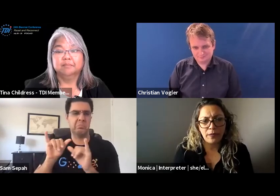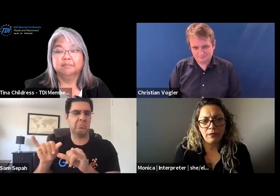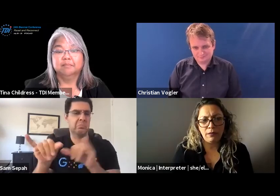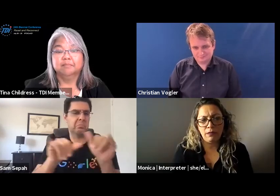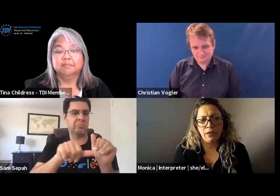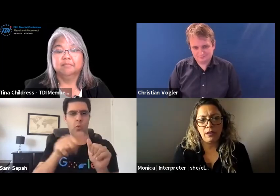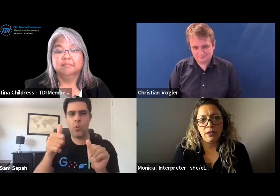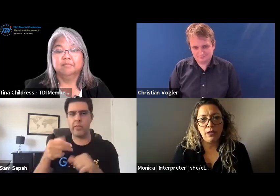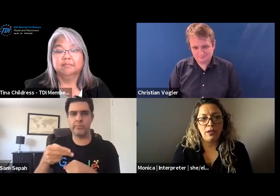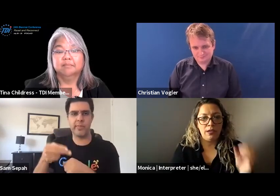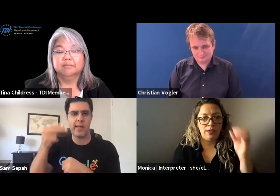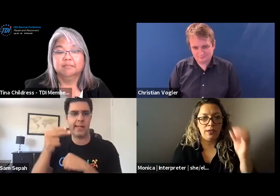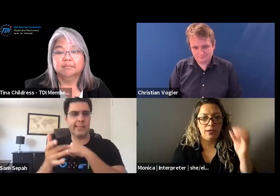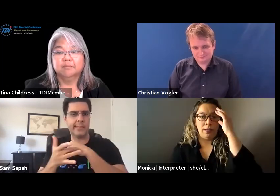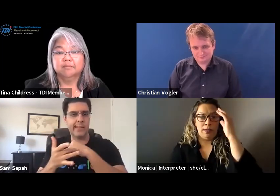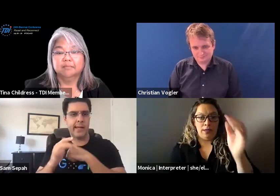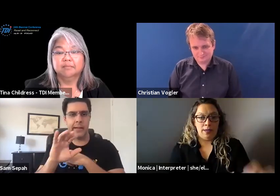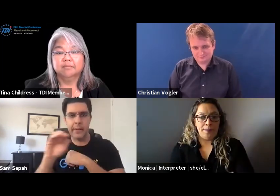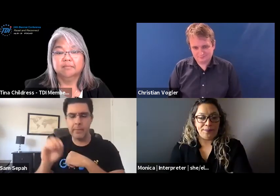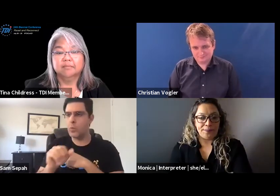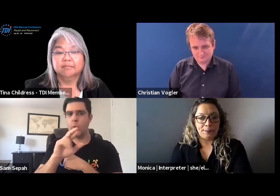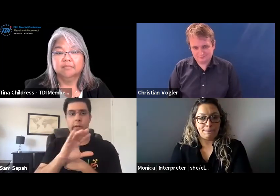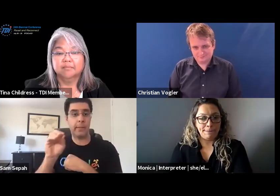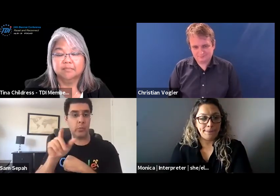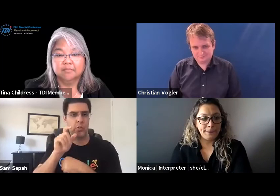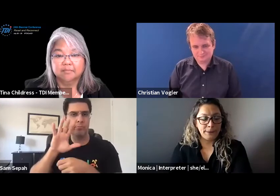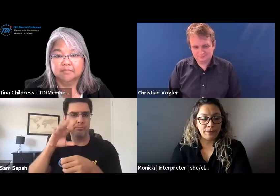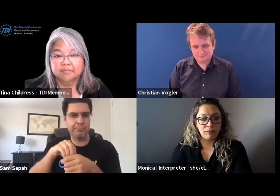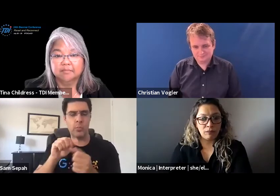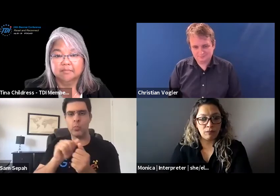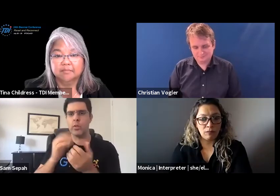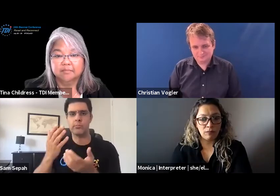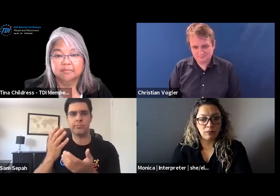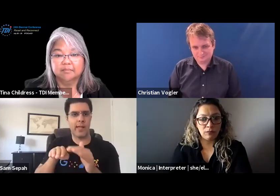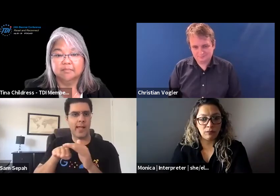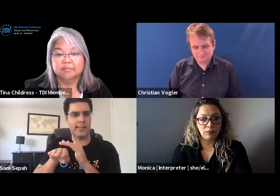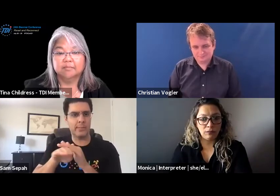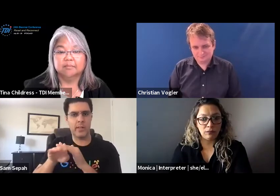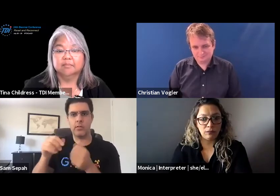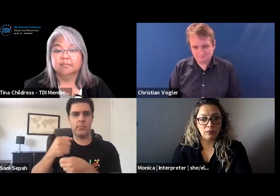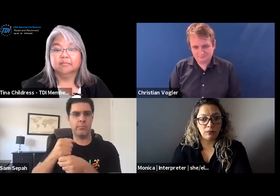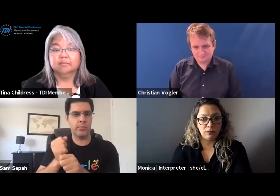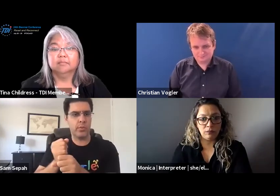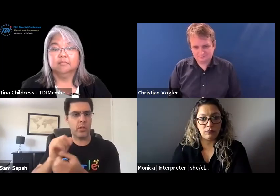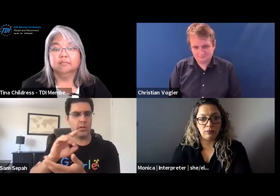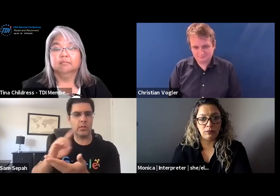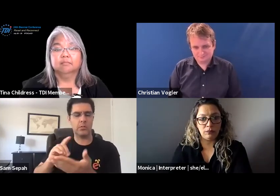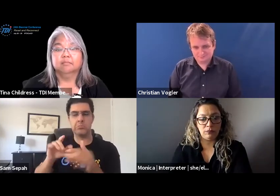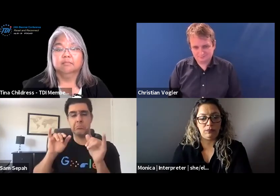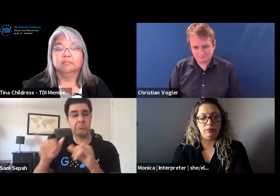mostly working in Google, I would assume that it's similar to other high-tech companies or companies who are involved with accessibility,